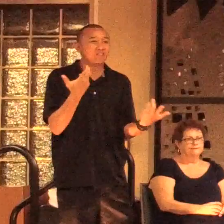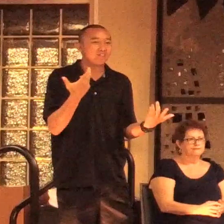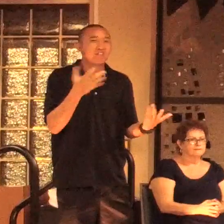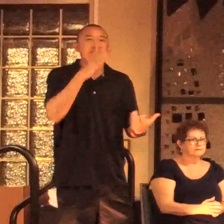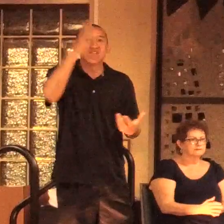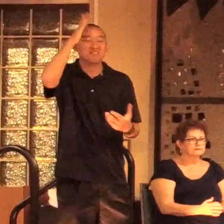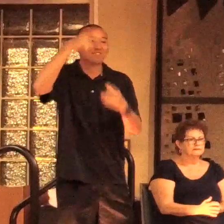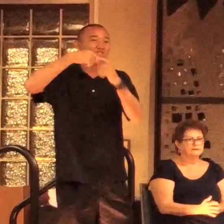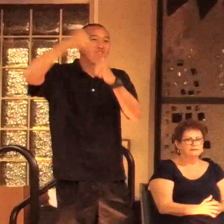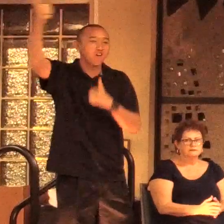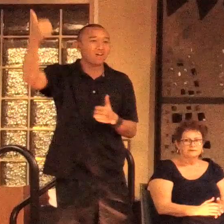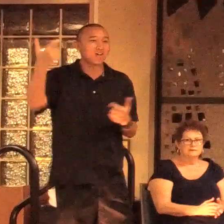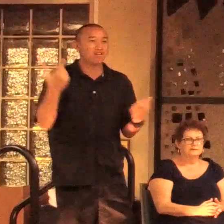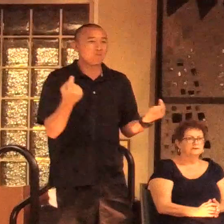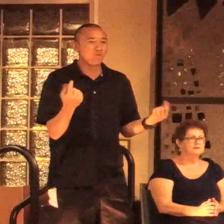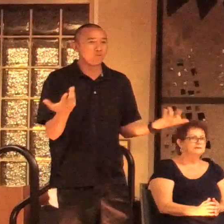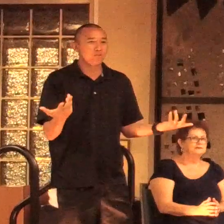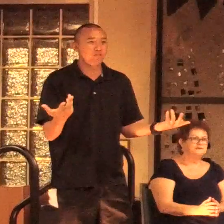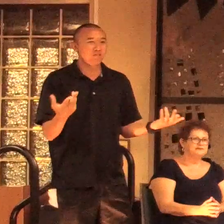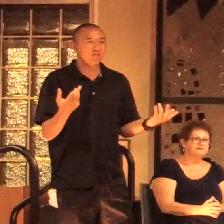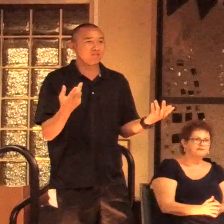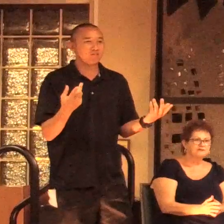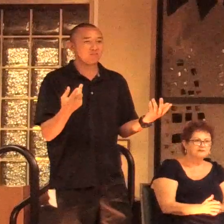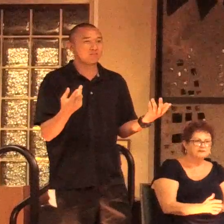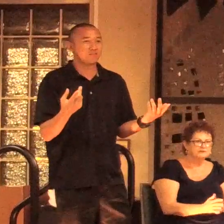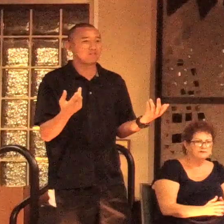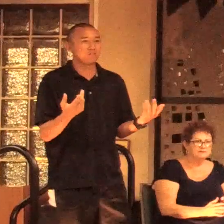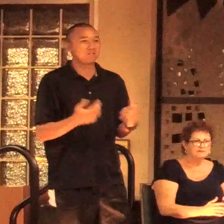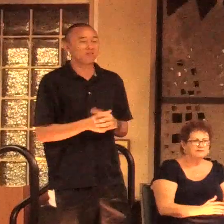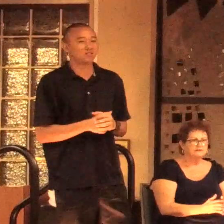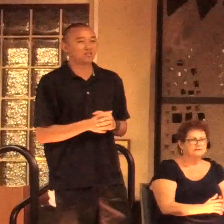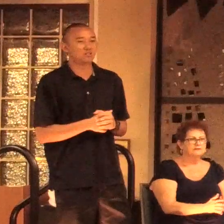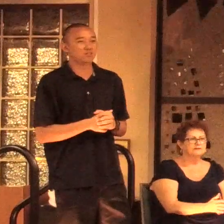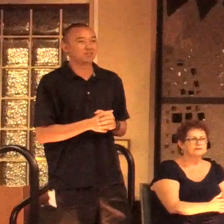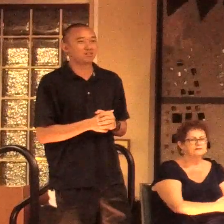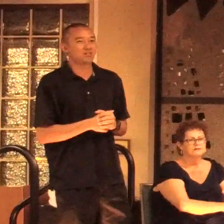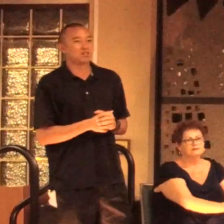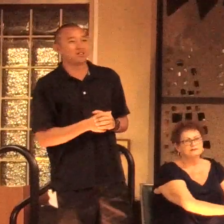like, wow, okay, I have to go, like, what am I going to do? Like,